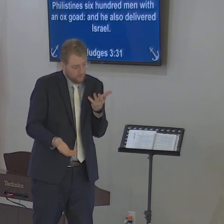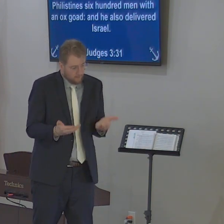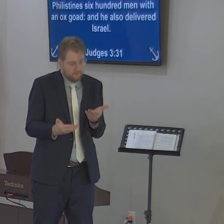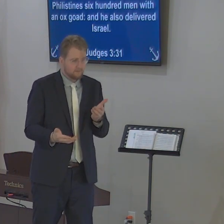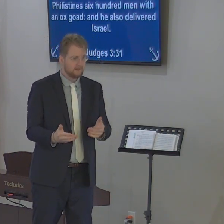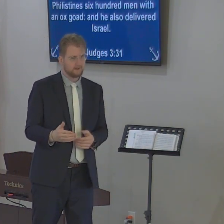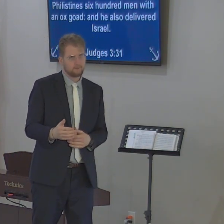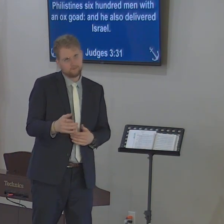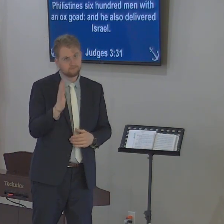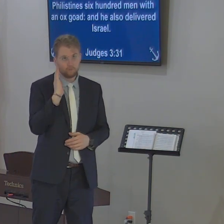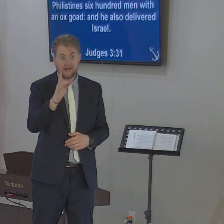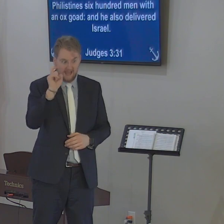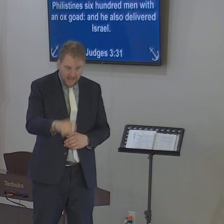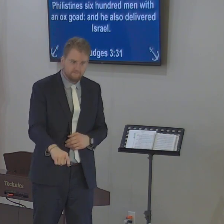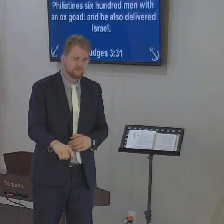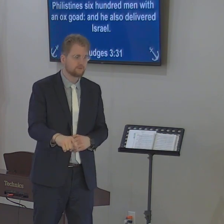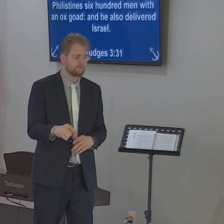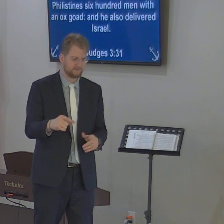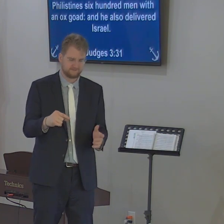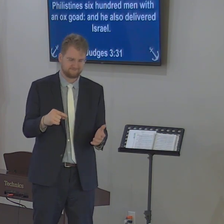Paul's heart.